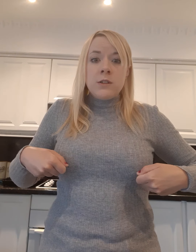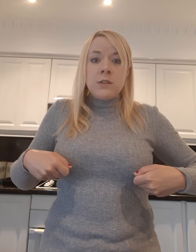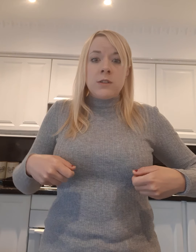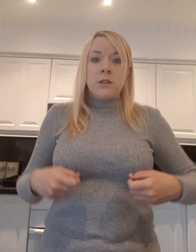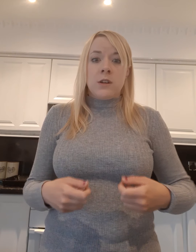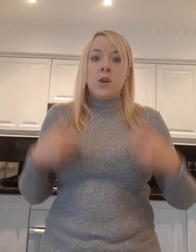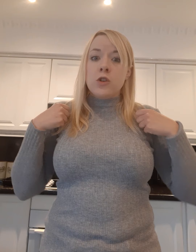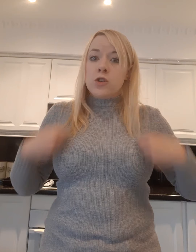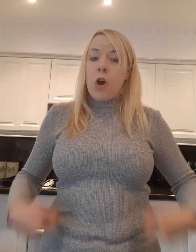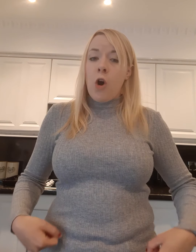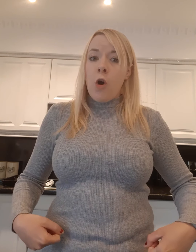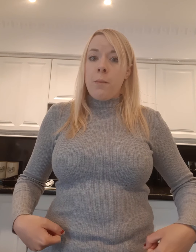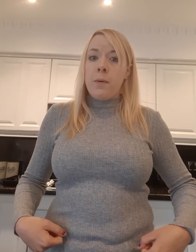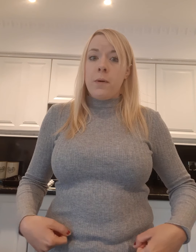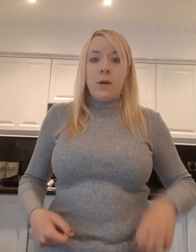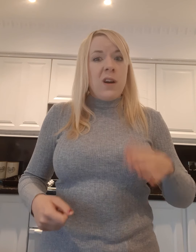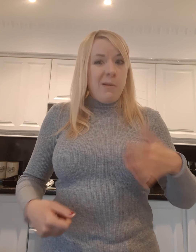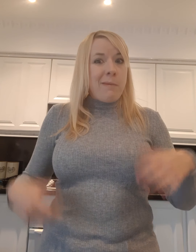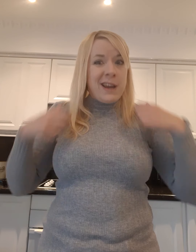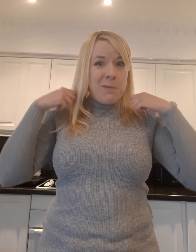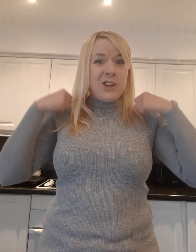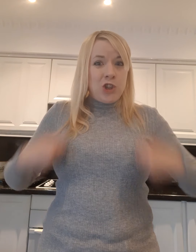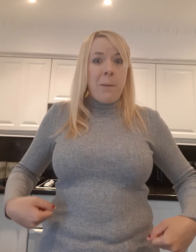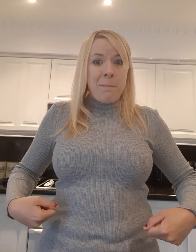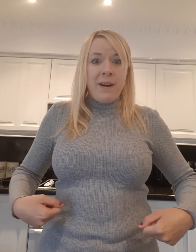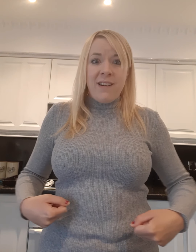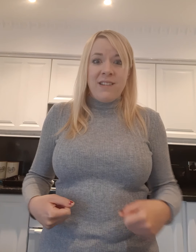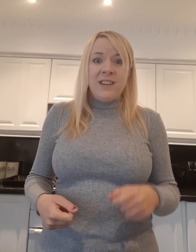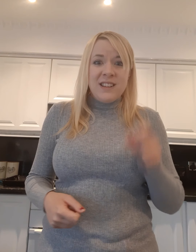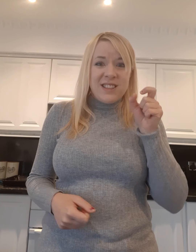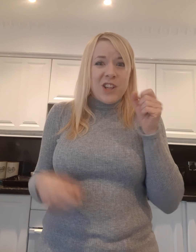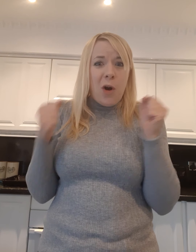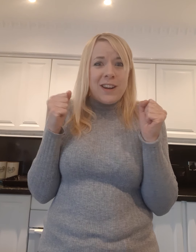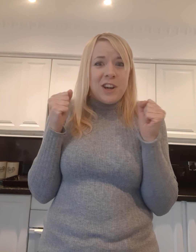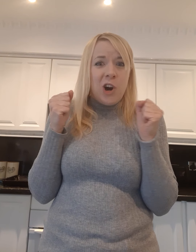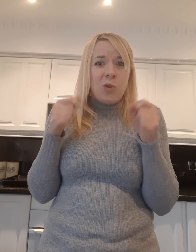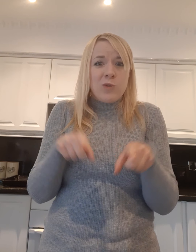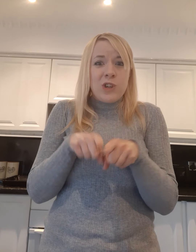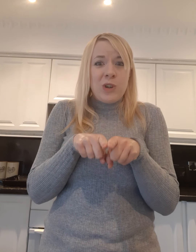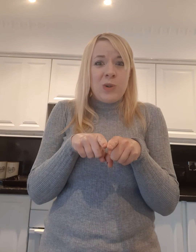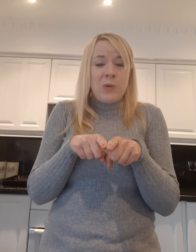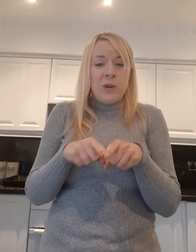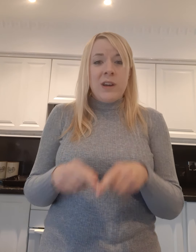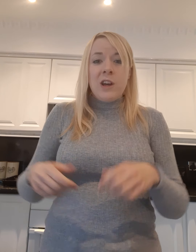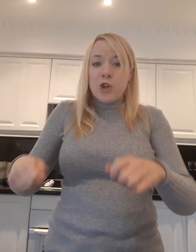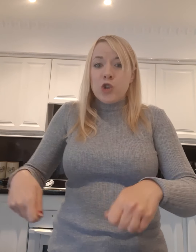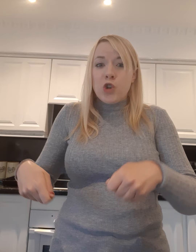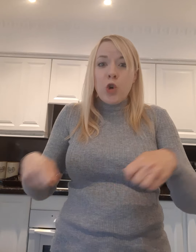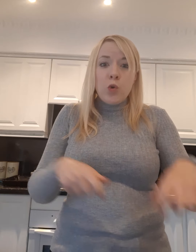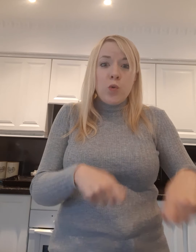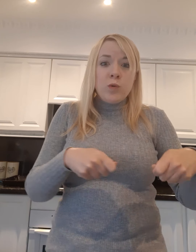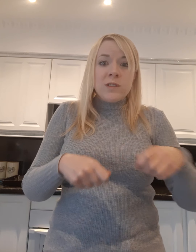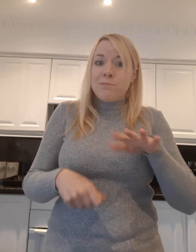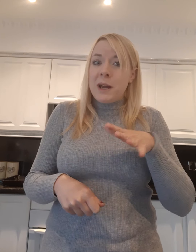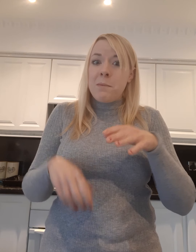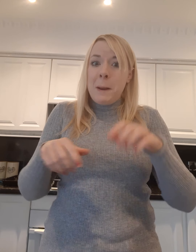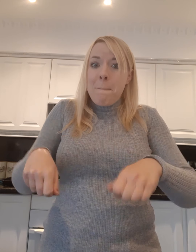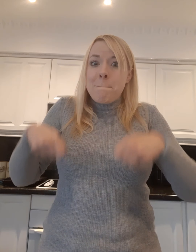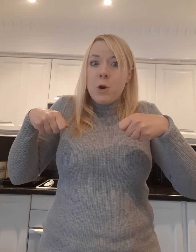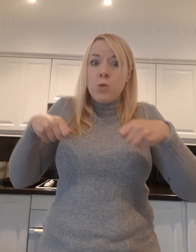trousers, top, maybe jumper, slightly cold too, shoes, maybe